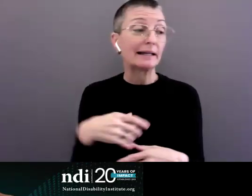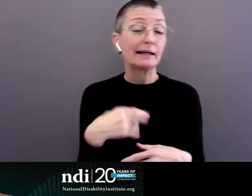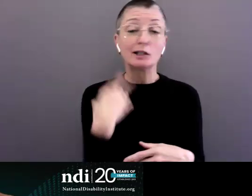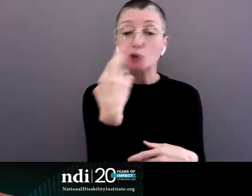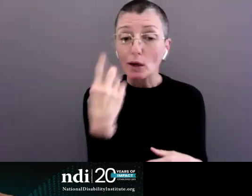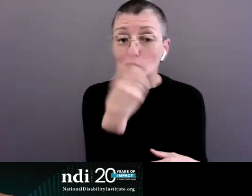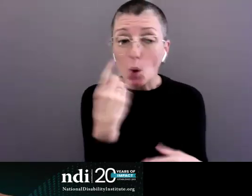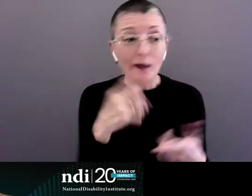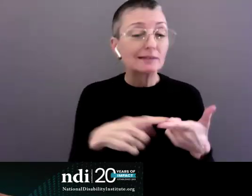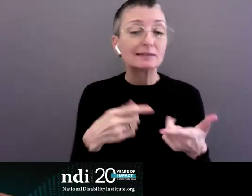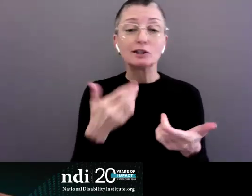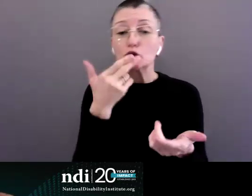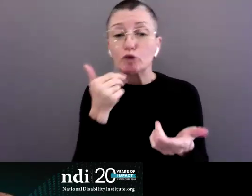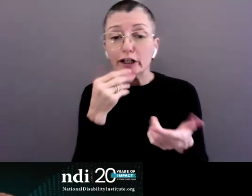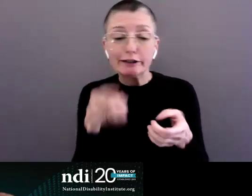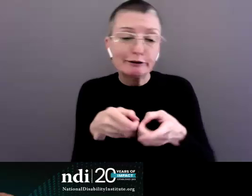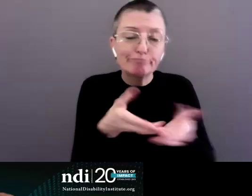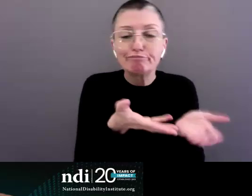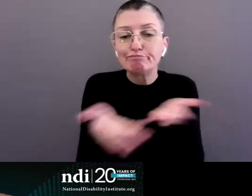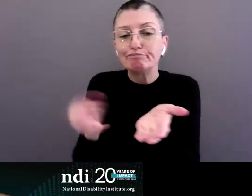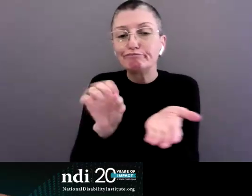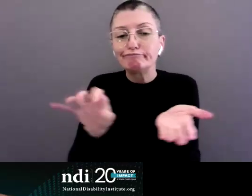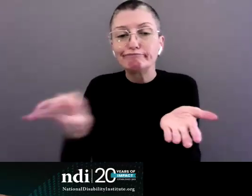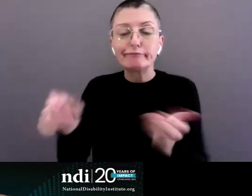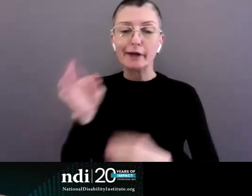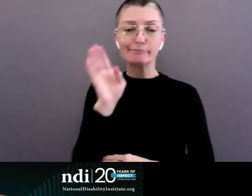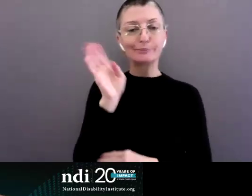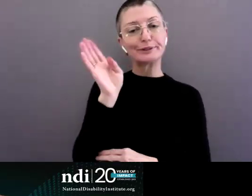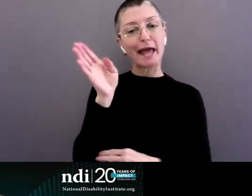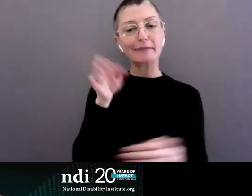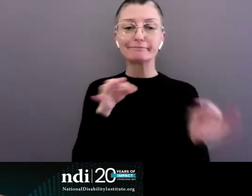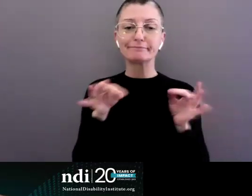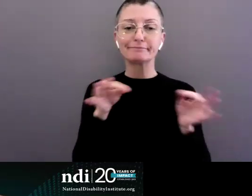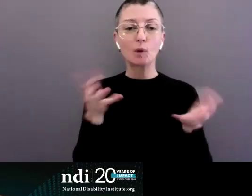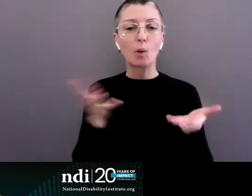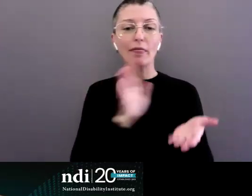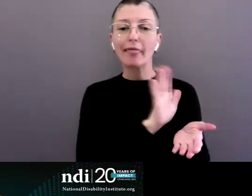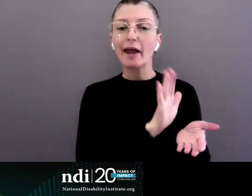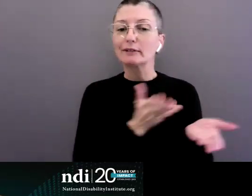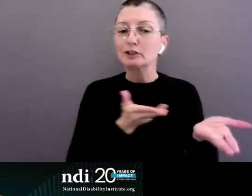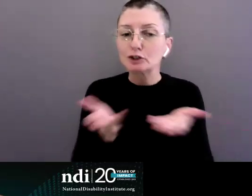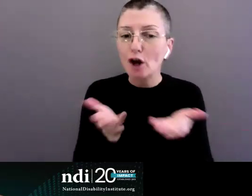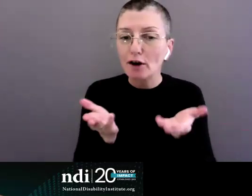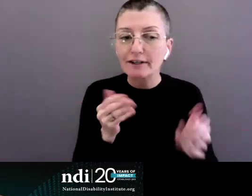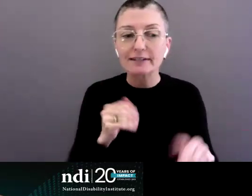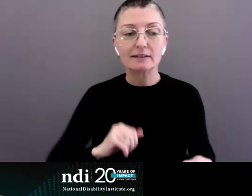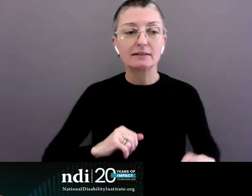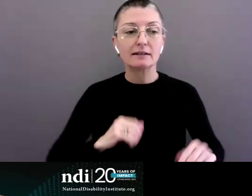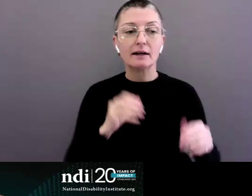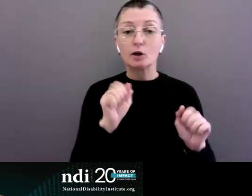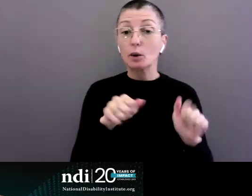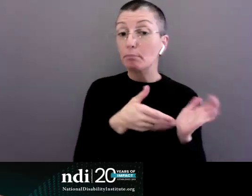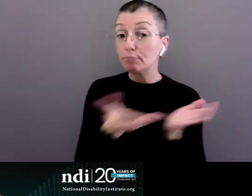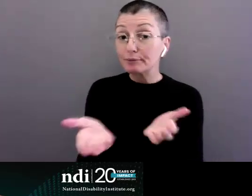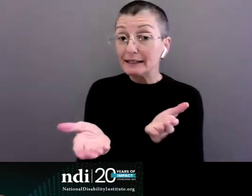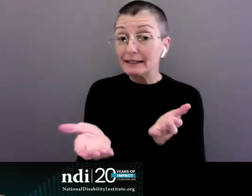went ahead and just gave a presentation on what their service does, what their service could bring. It's